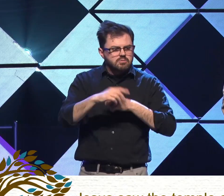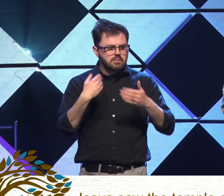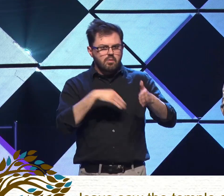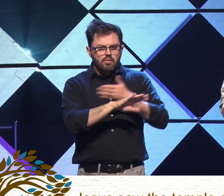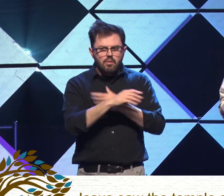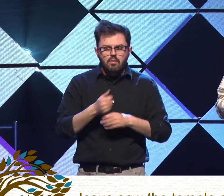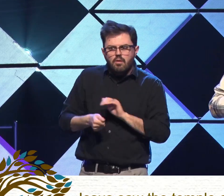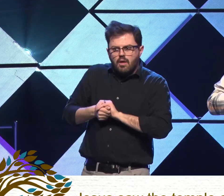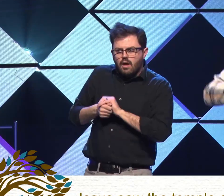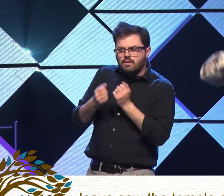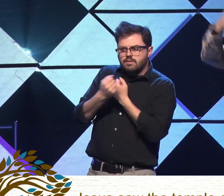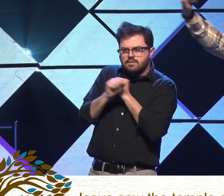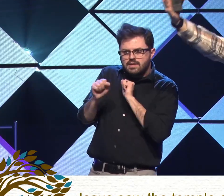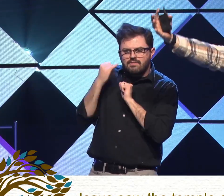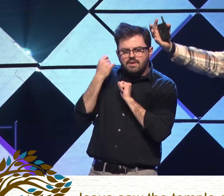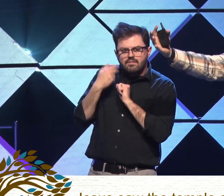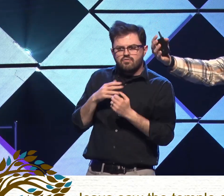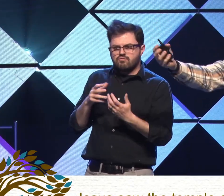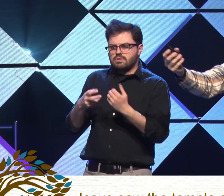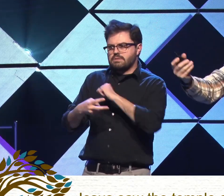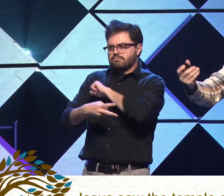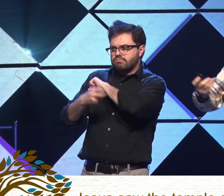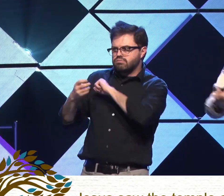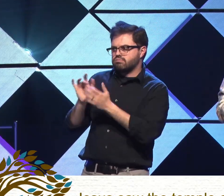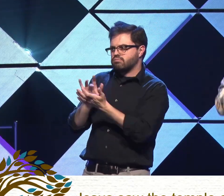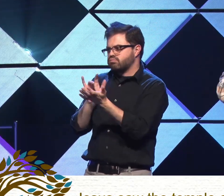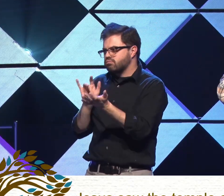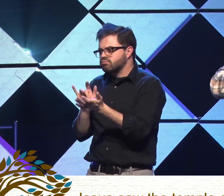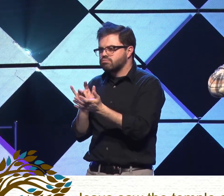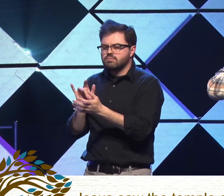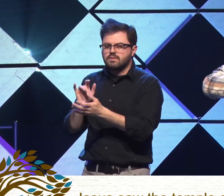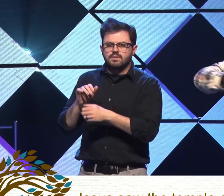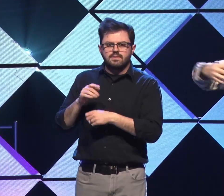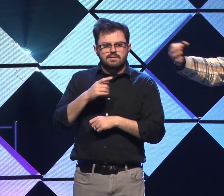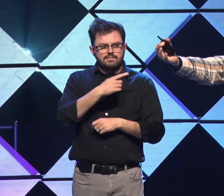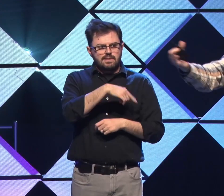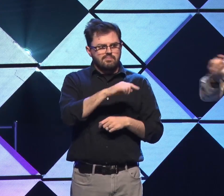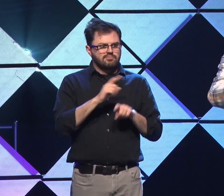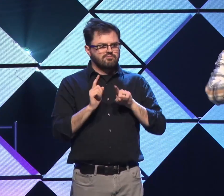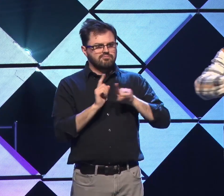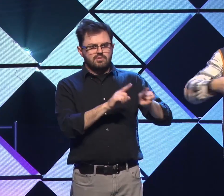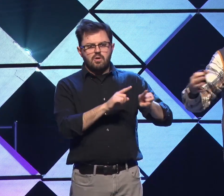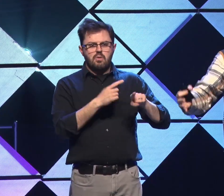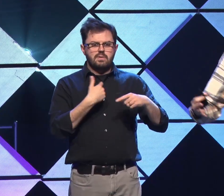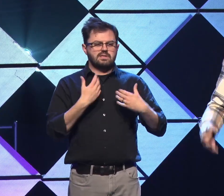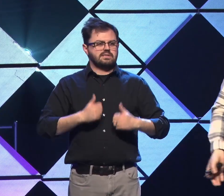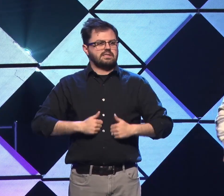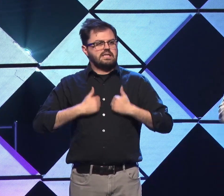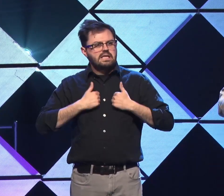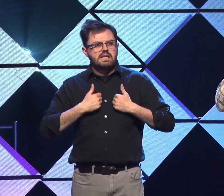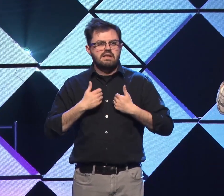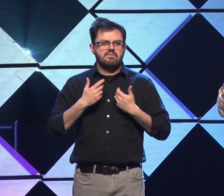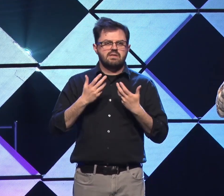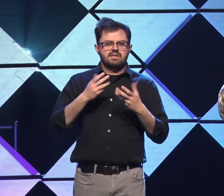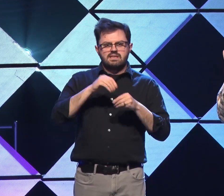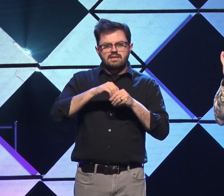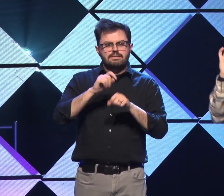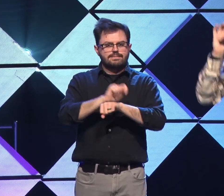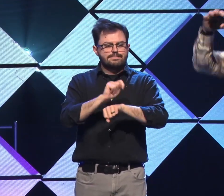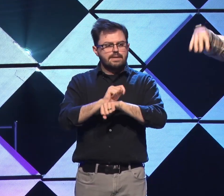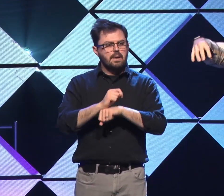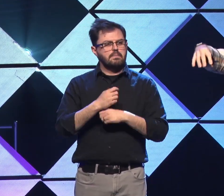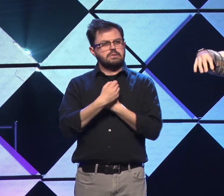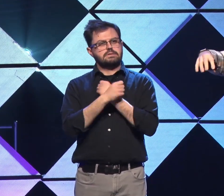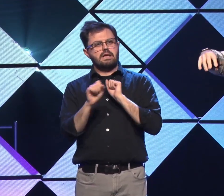a person of injustice and actually do it in the open air. They would just go and live and exist in the temple. But what was happening